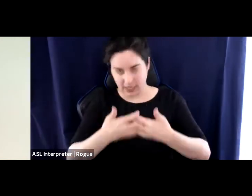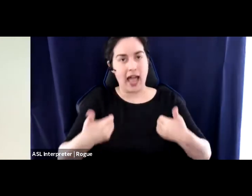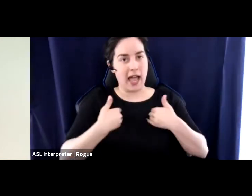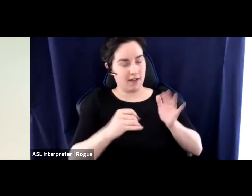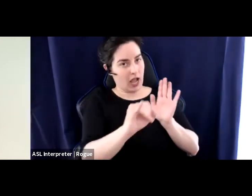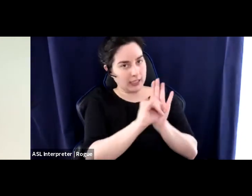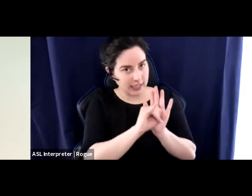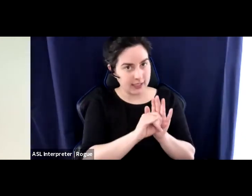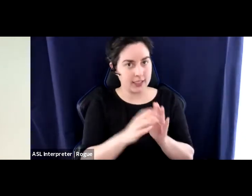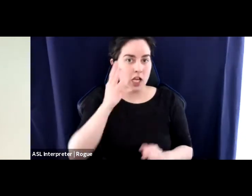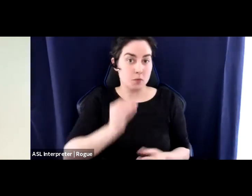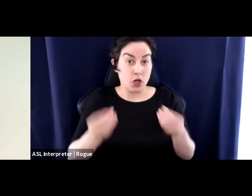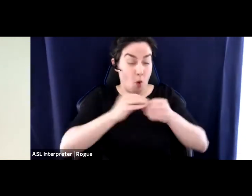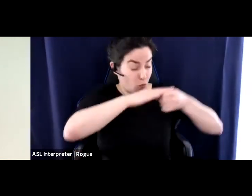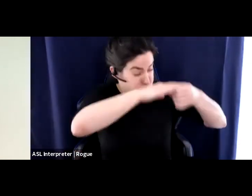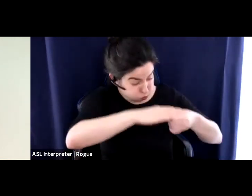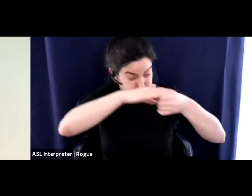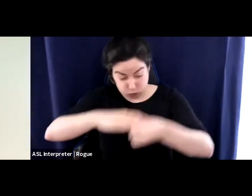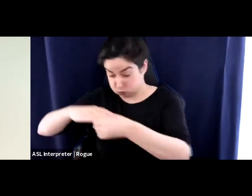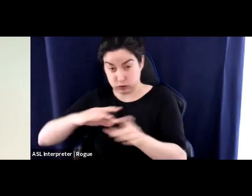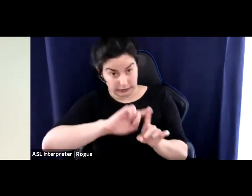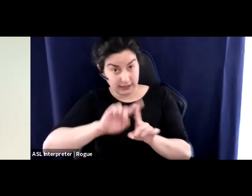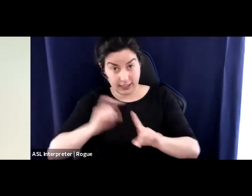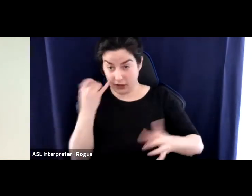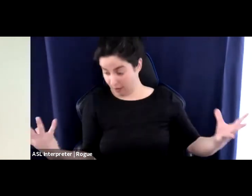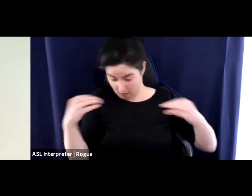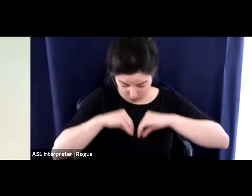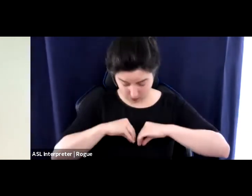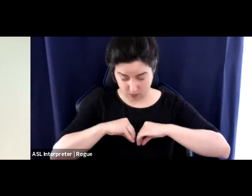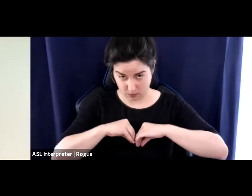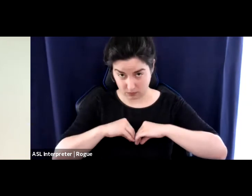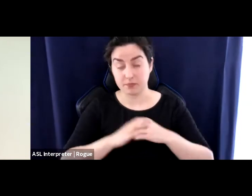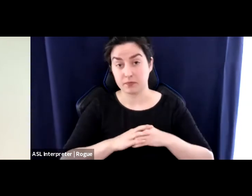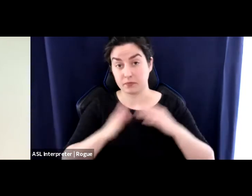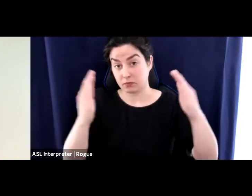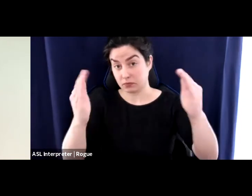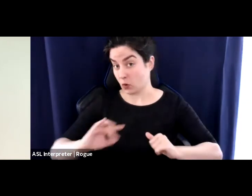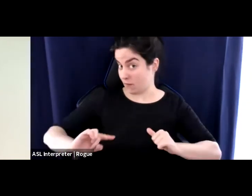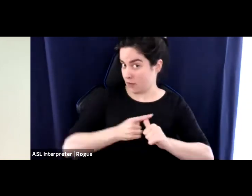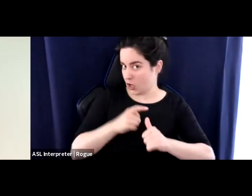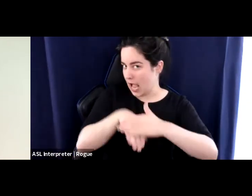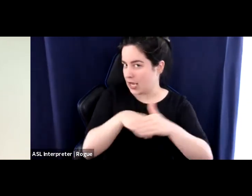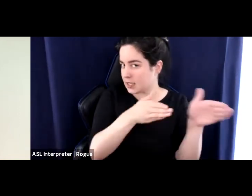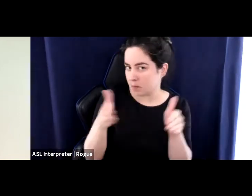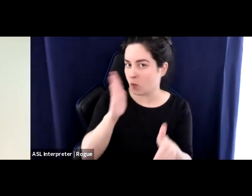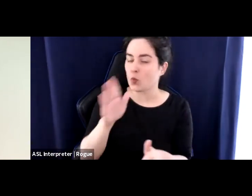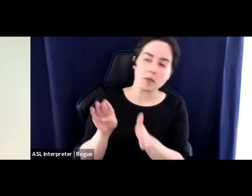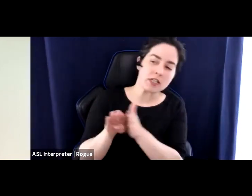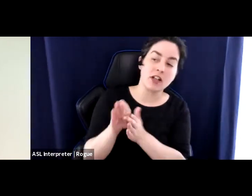they develop their accessibility plans. So the first accessibility plans will be developed by